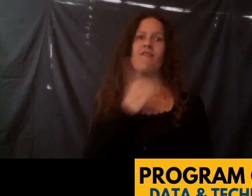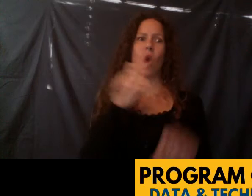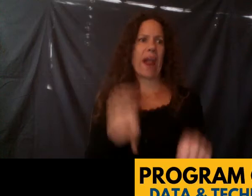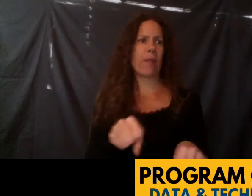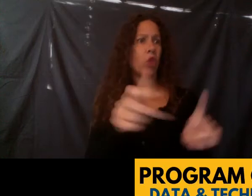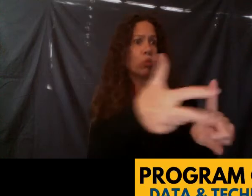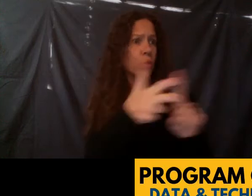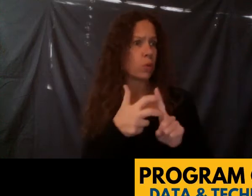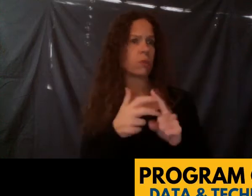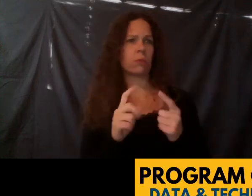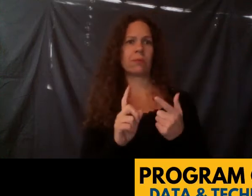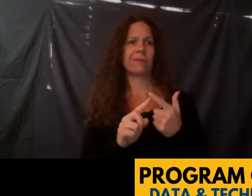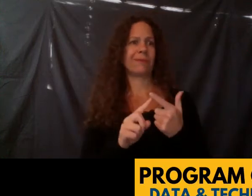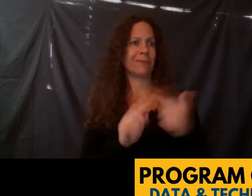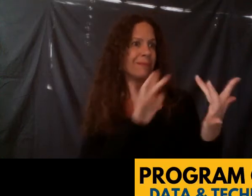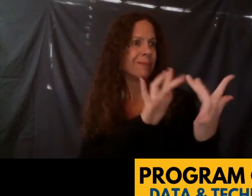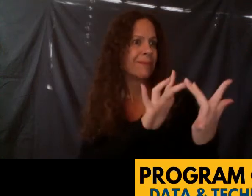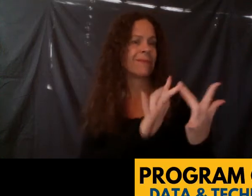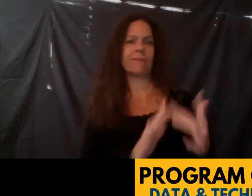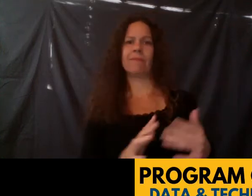information about their volunteers.